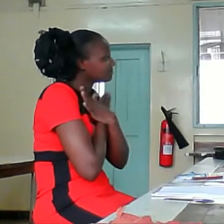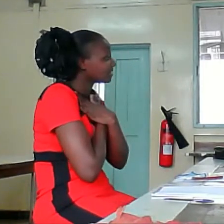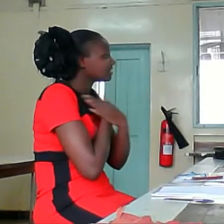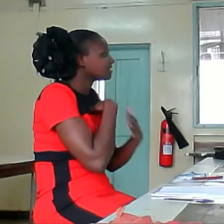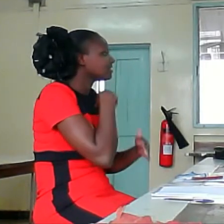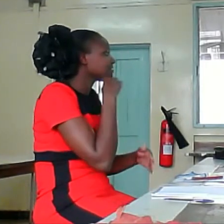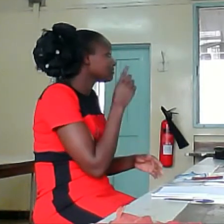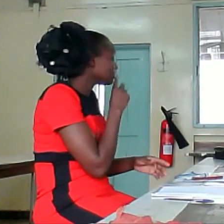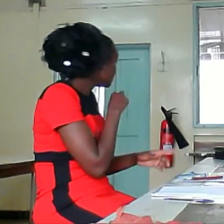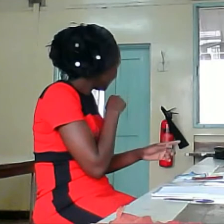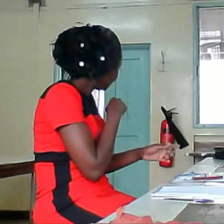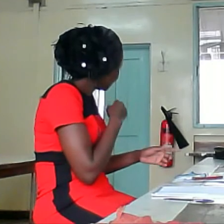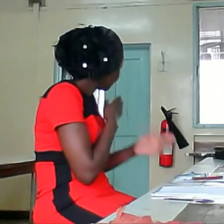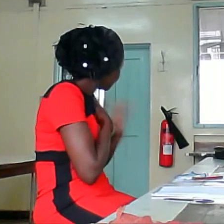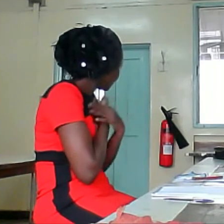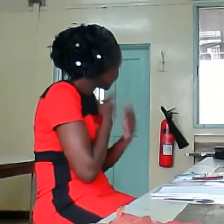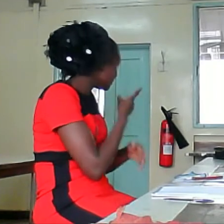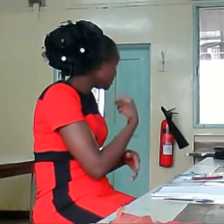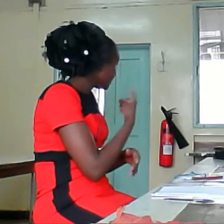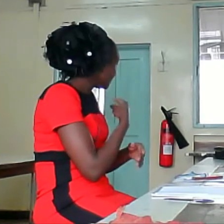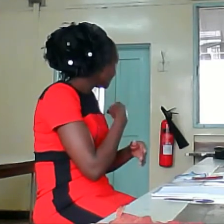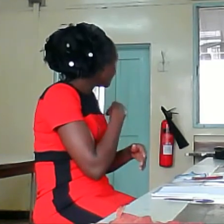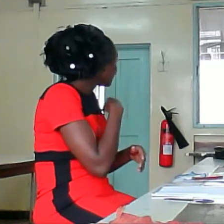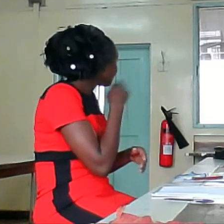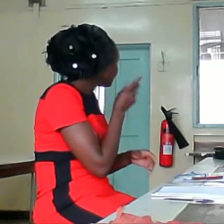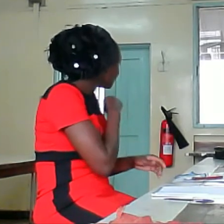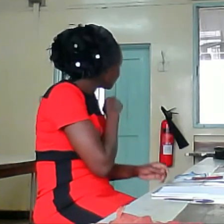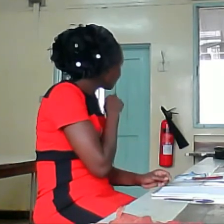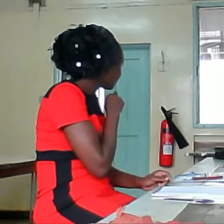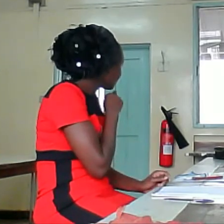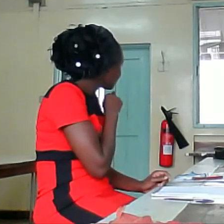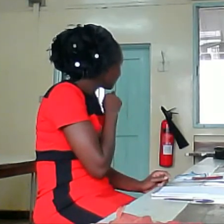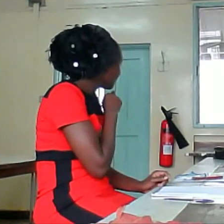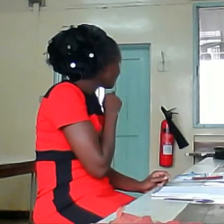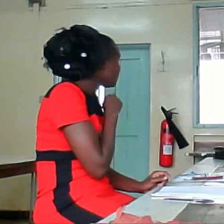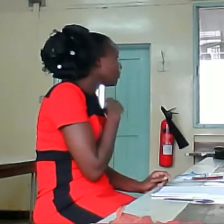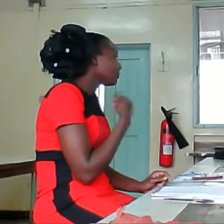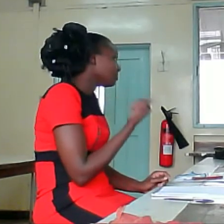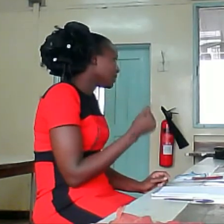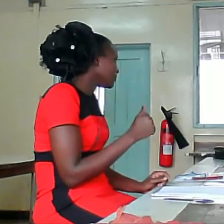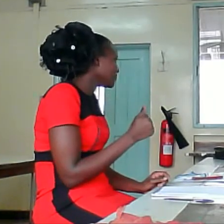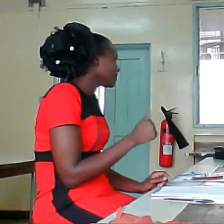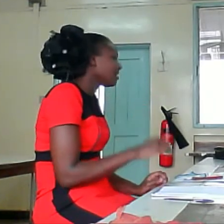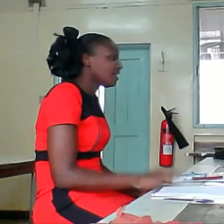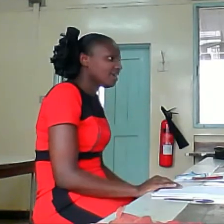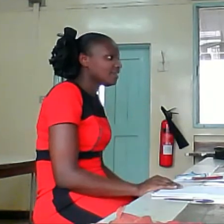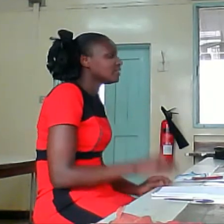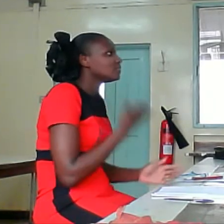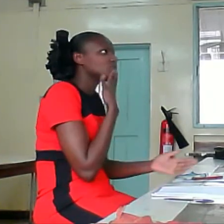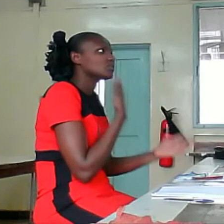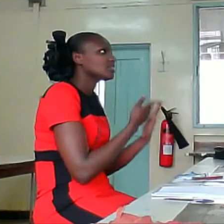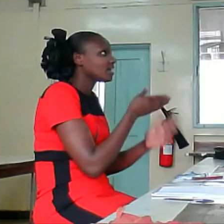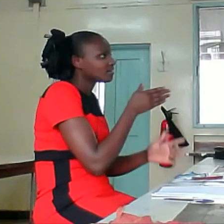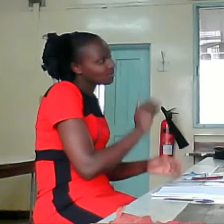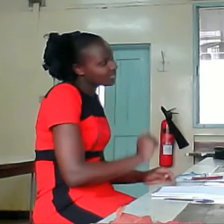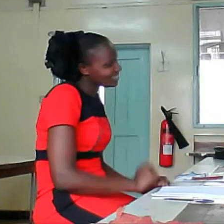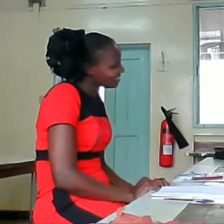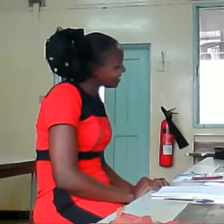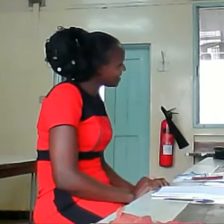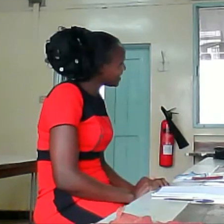Friend that you have a friend. Who would they finish? Oh, Kato. Hey. You should thank God.